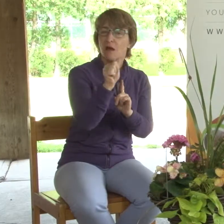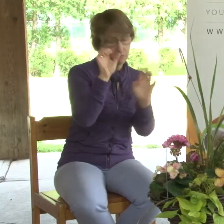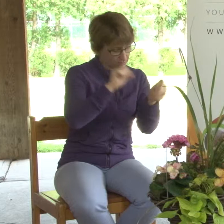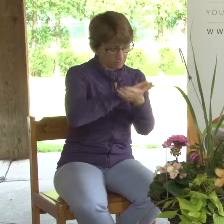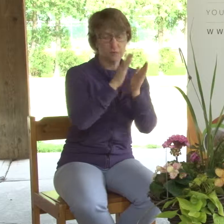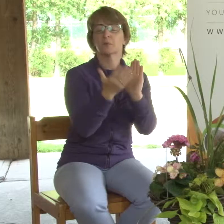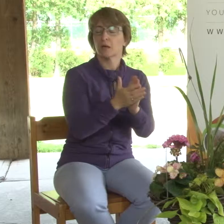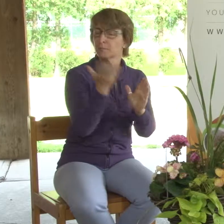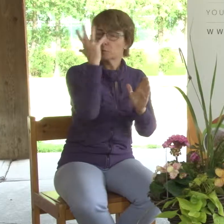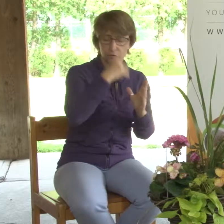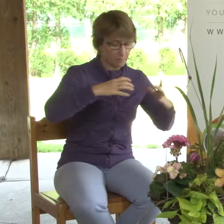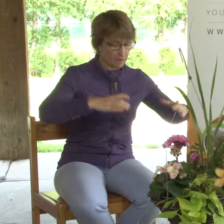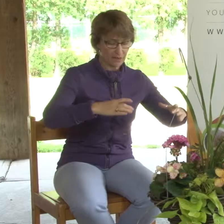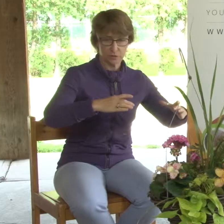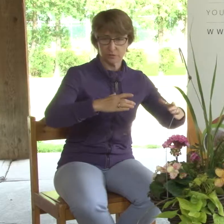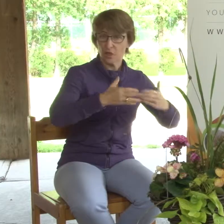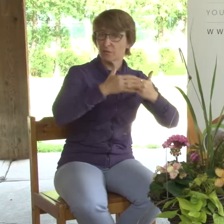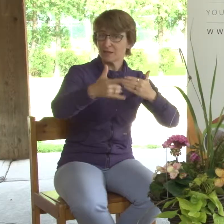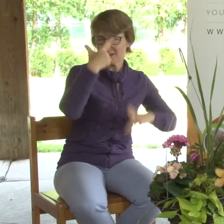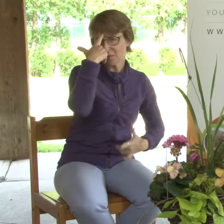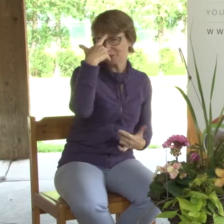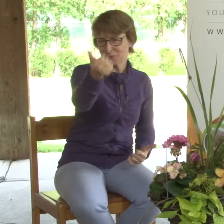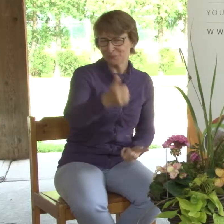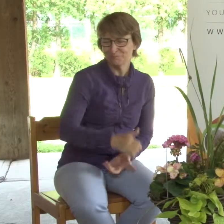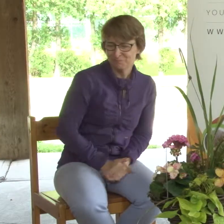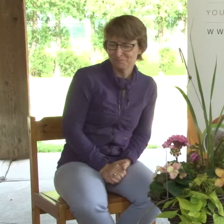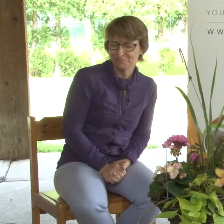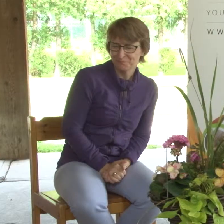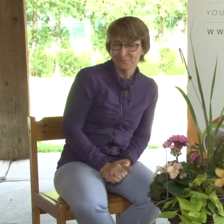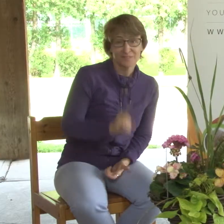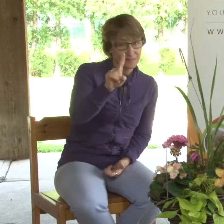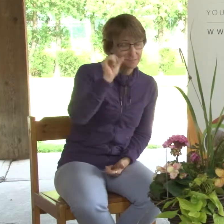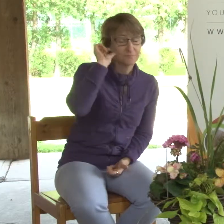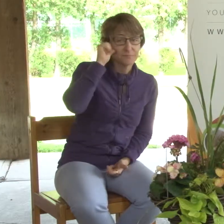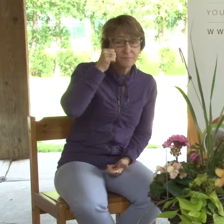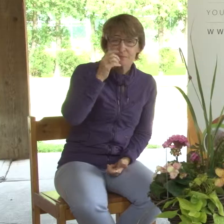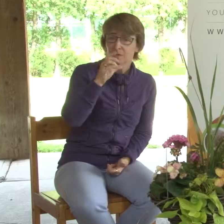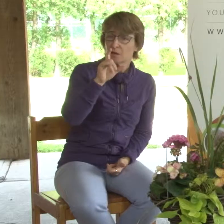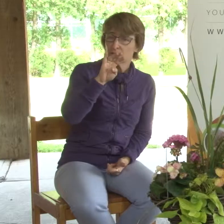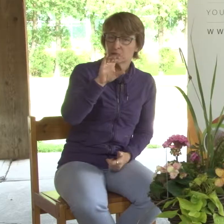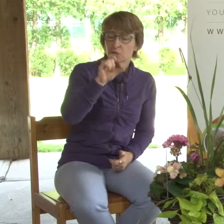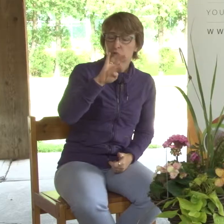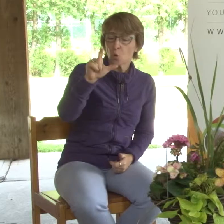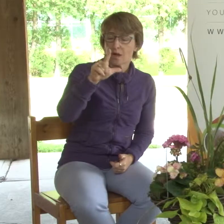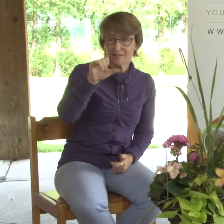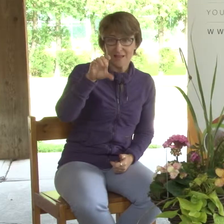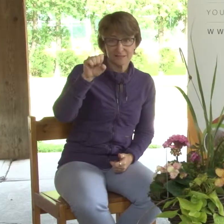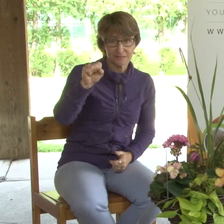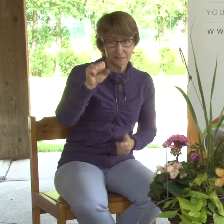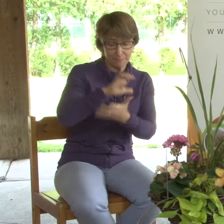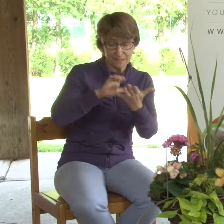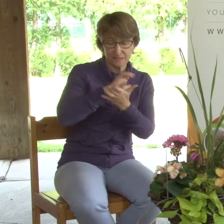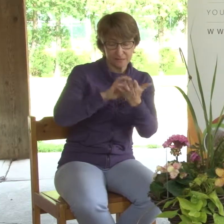planter. So the rest is up to you. Don't forget, soilless mix. Pick your planter ahead